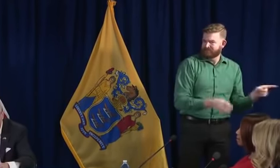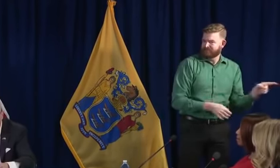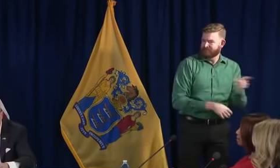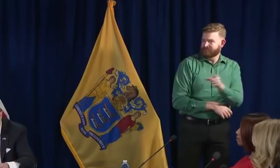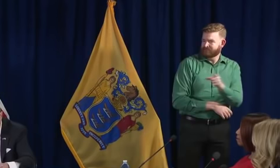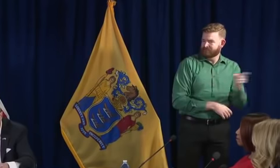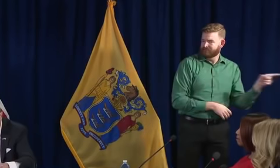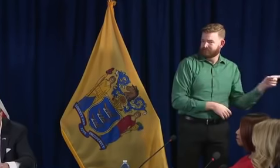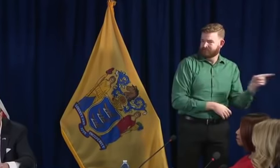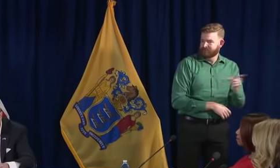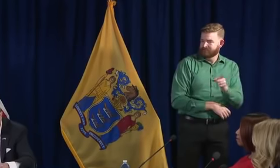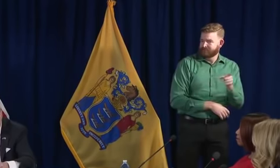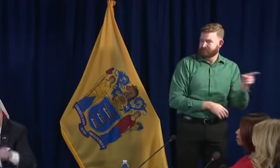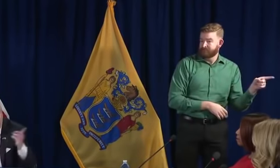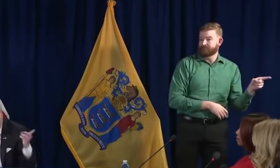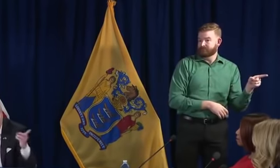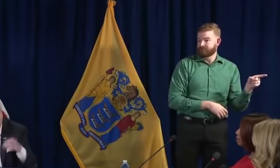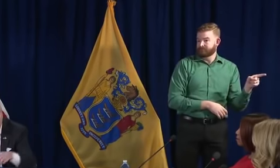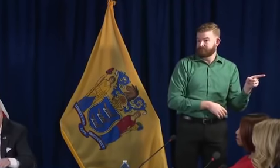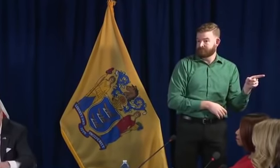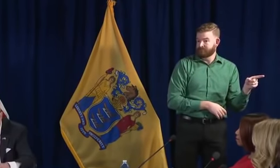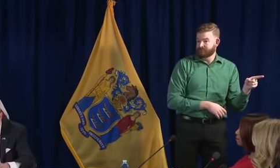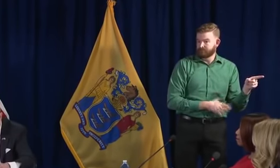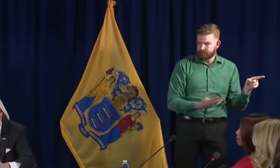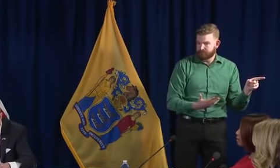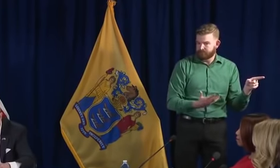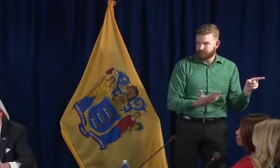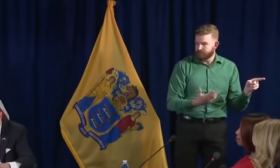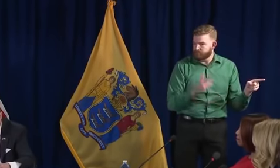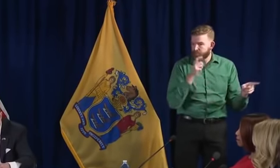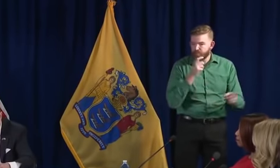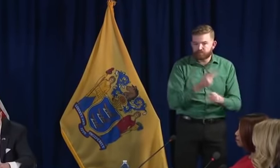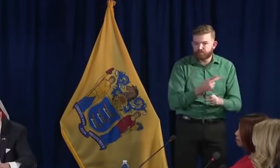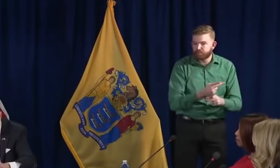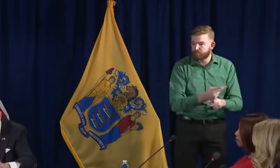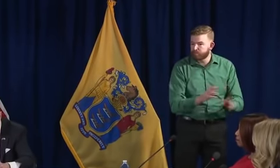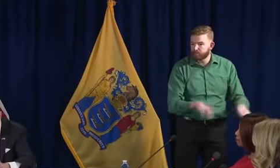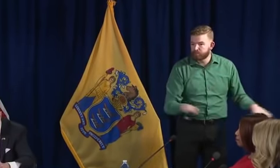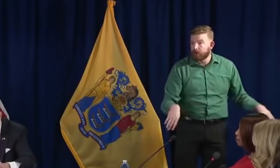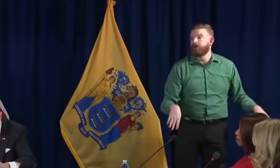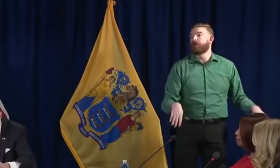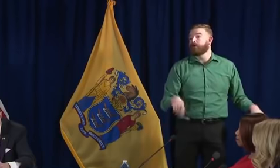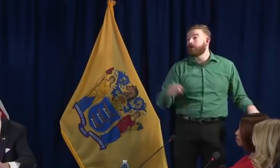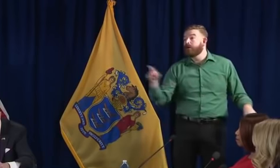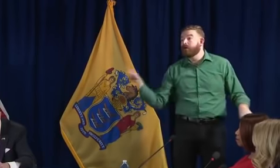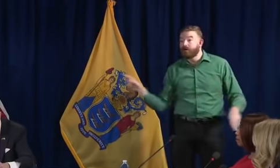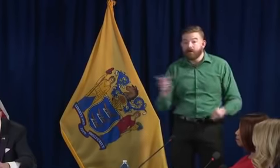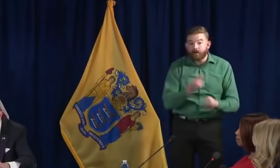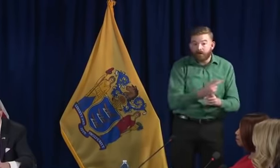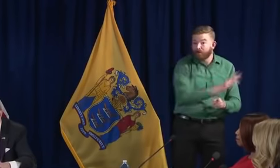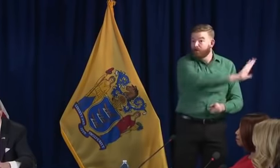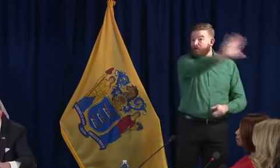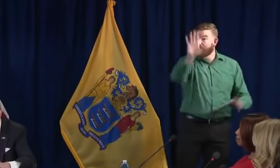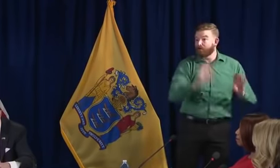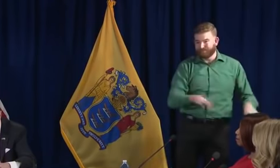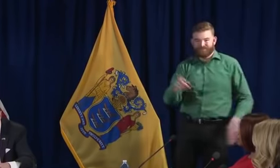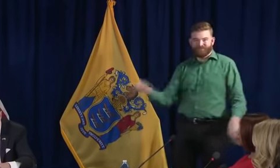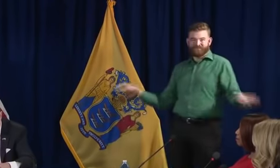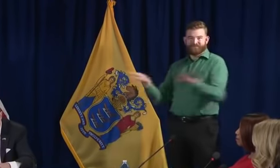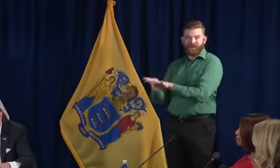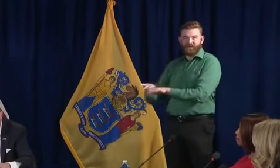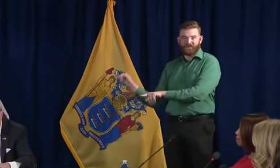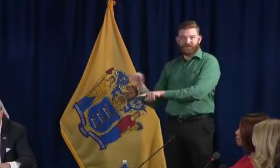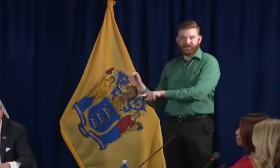essential players. As Carol will lay out in greater detail, we're taking extraordinary steps to support those who need